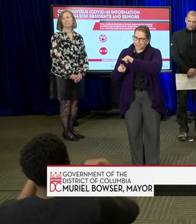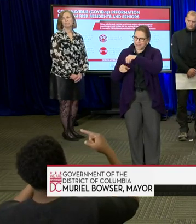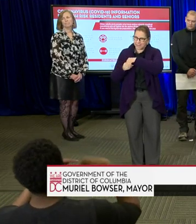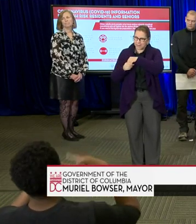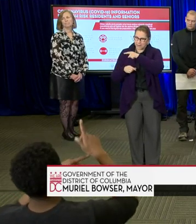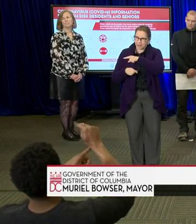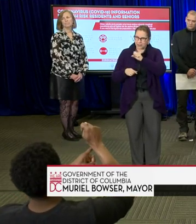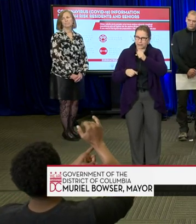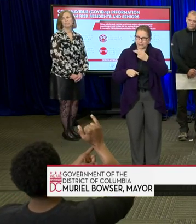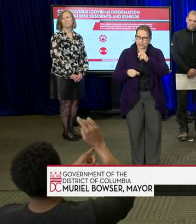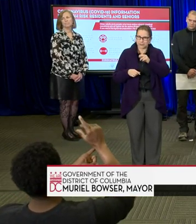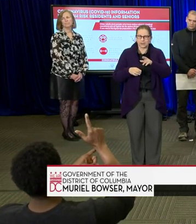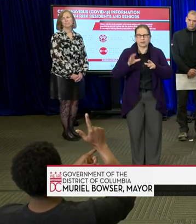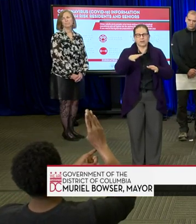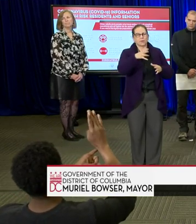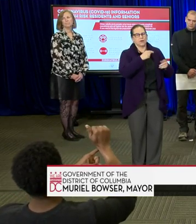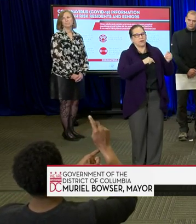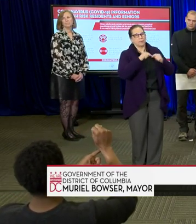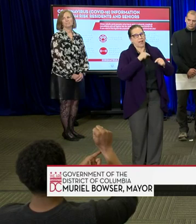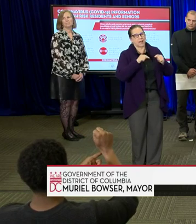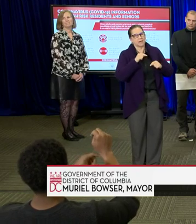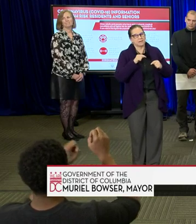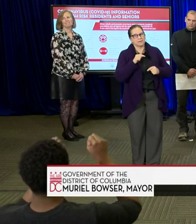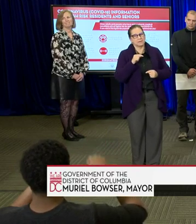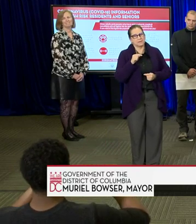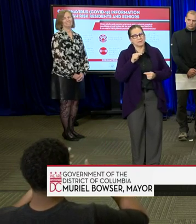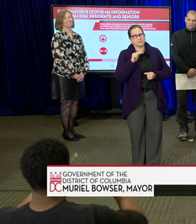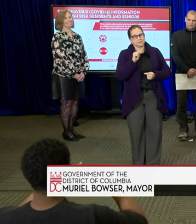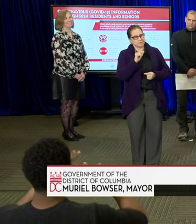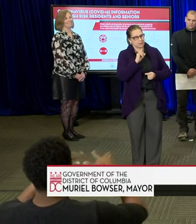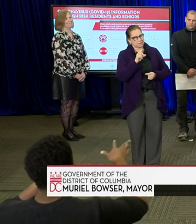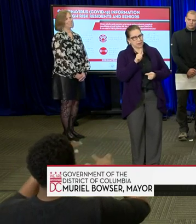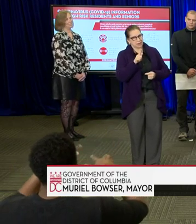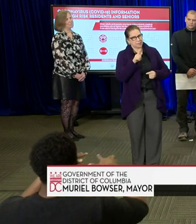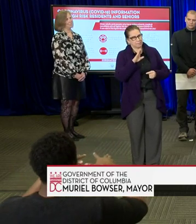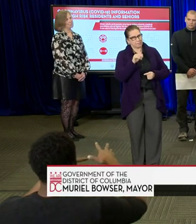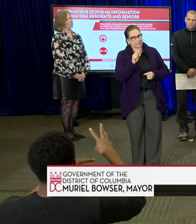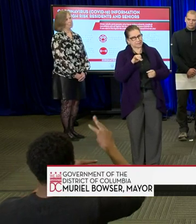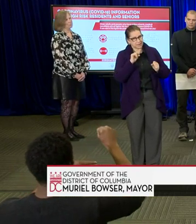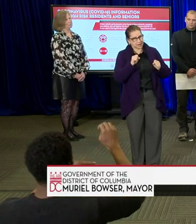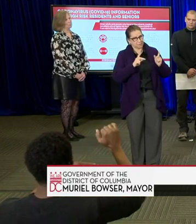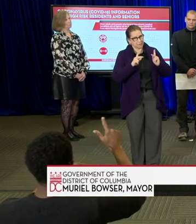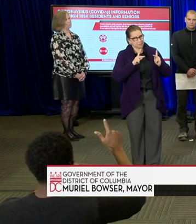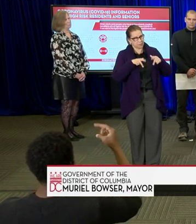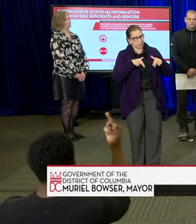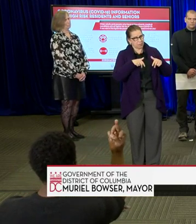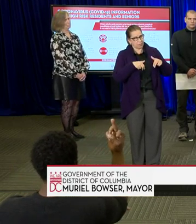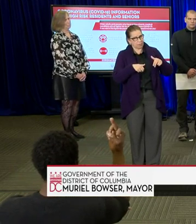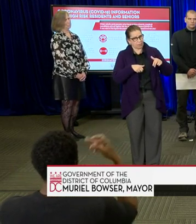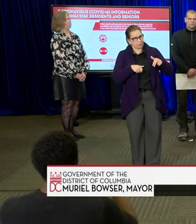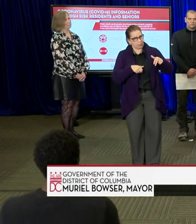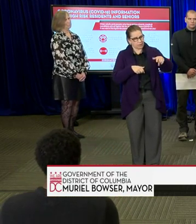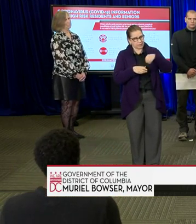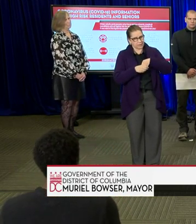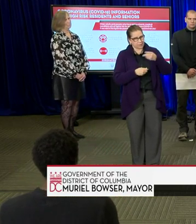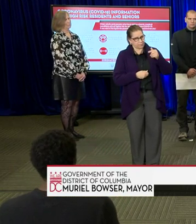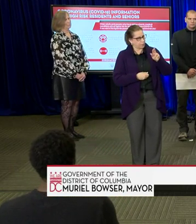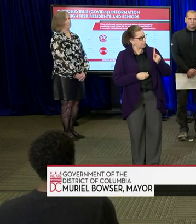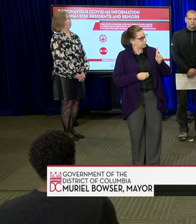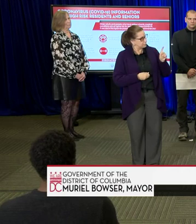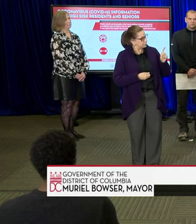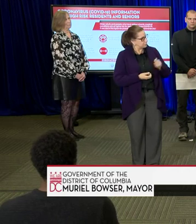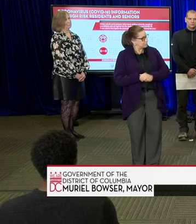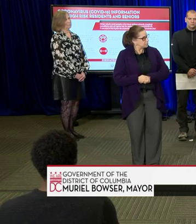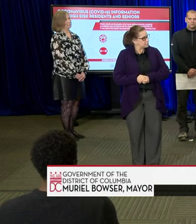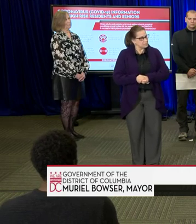people allowed to walk on the mall at all, or what's the deal there? You are allowed to walk on the mall. You're not allowed to have